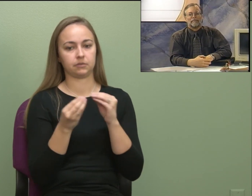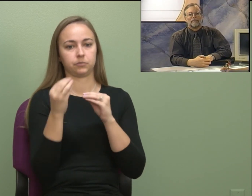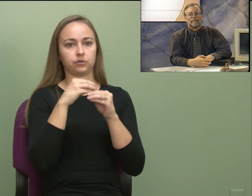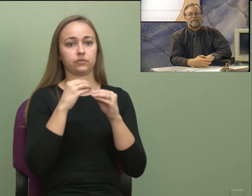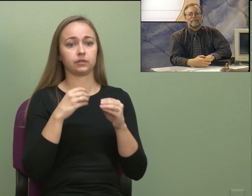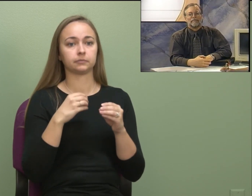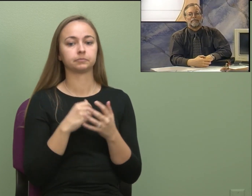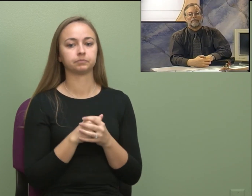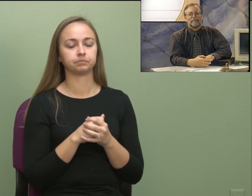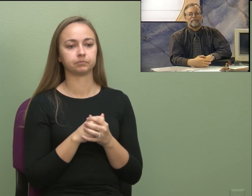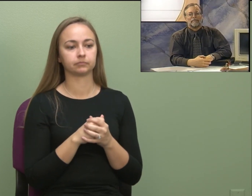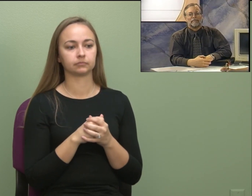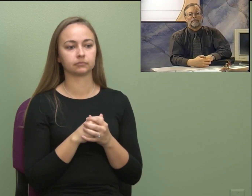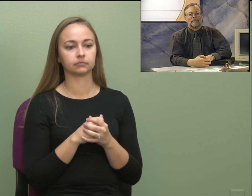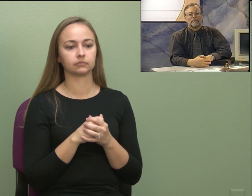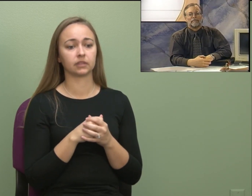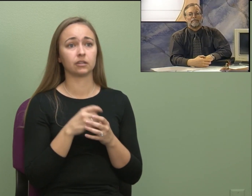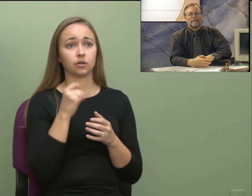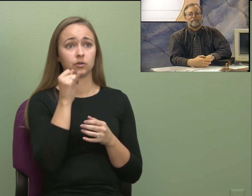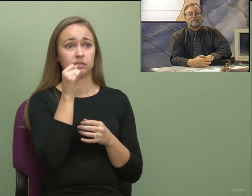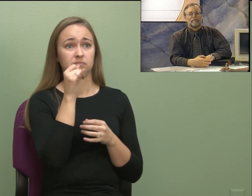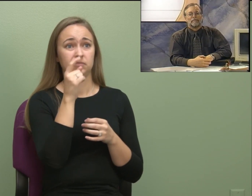for the next 6 months?